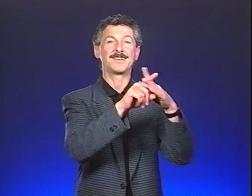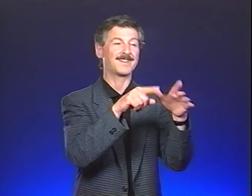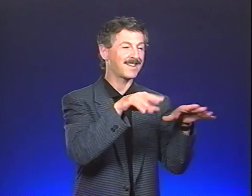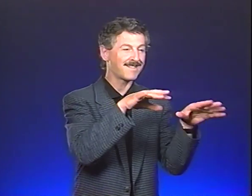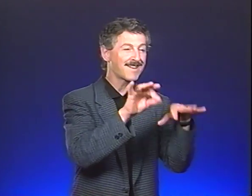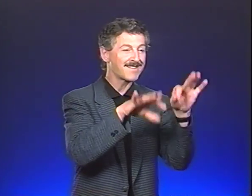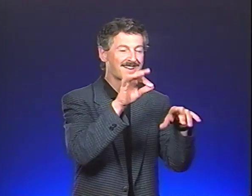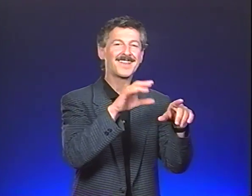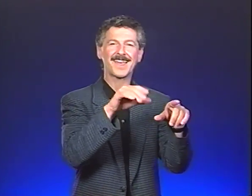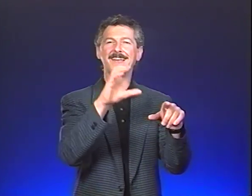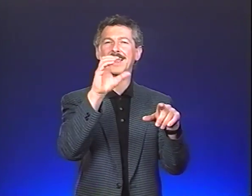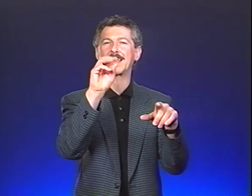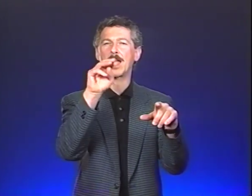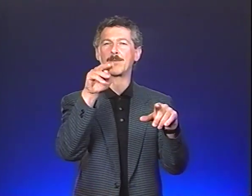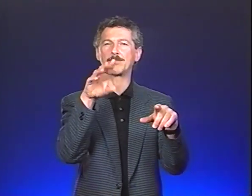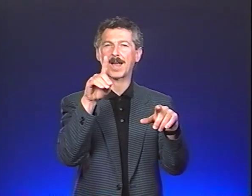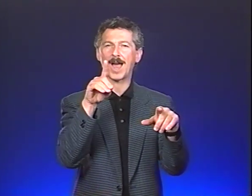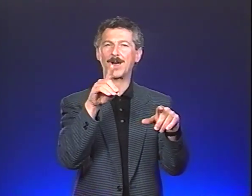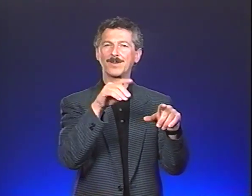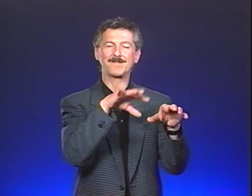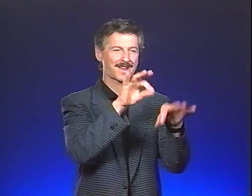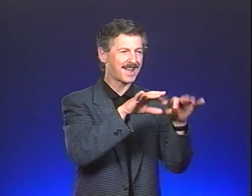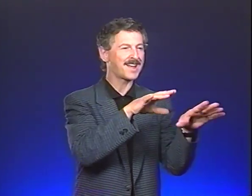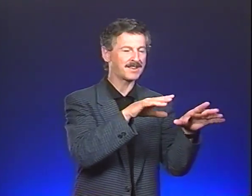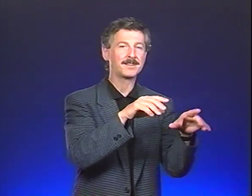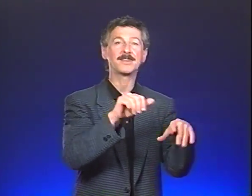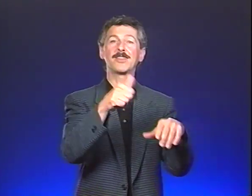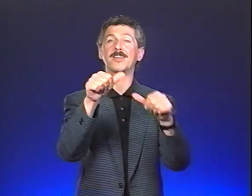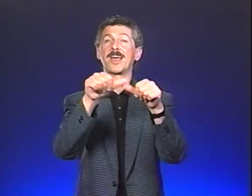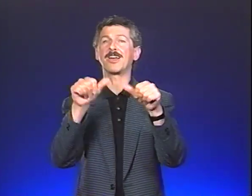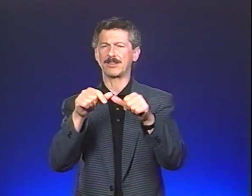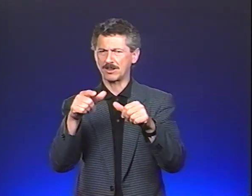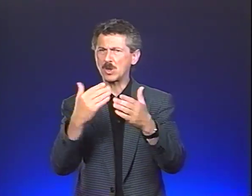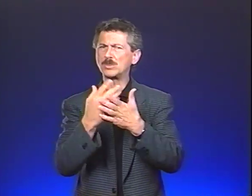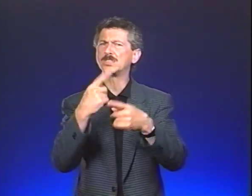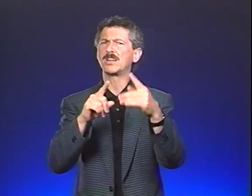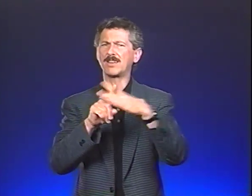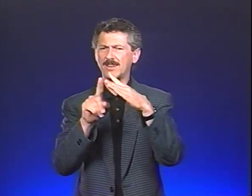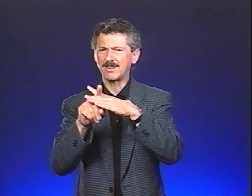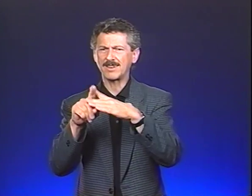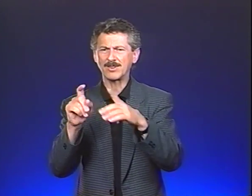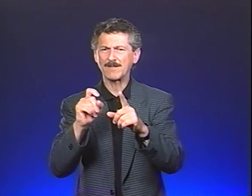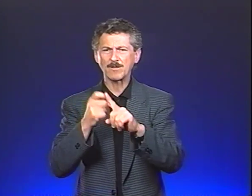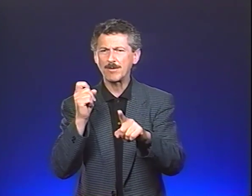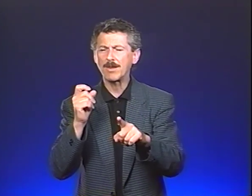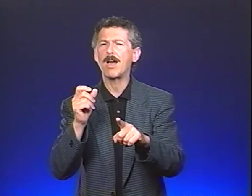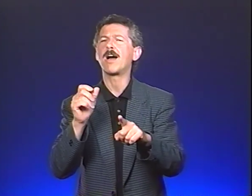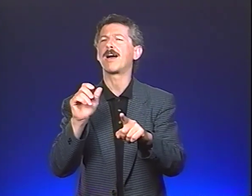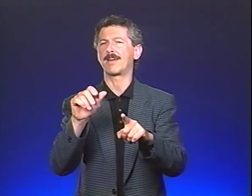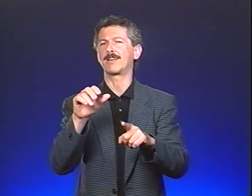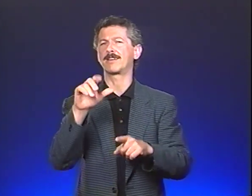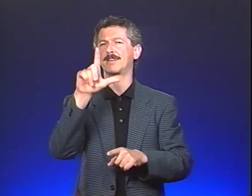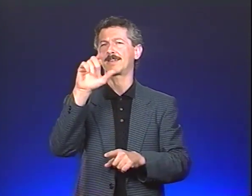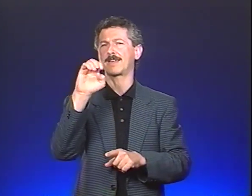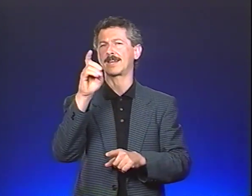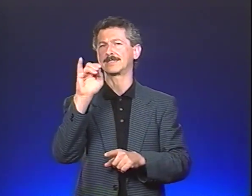In addition to compounding, ASL creates new signs in still another way, through the process